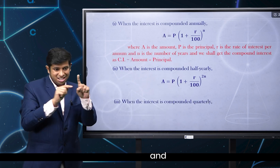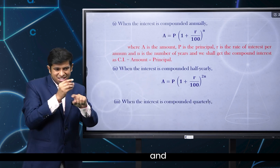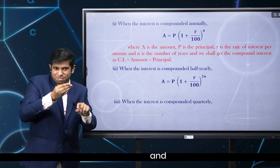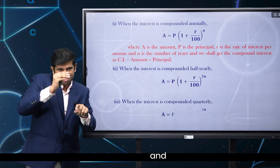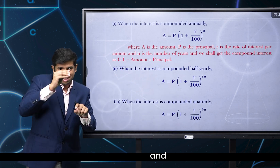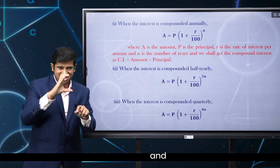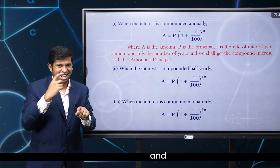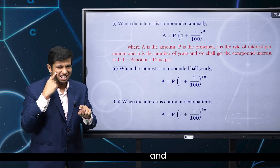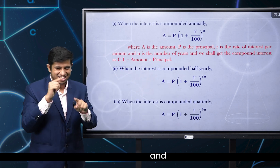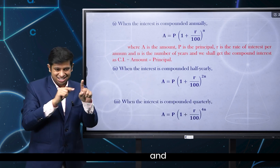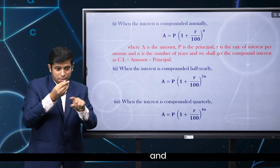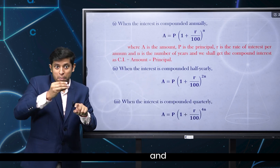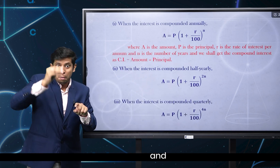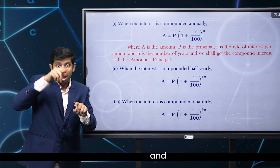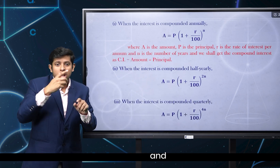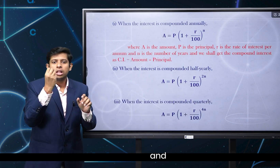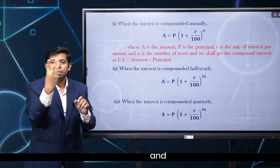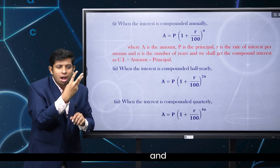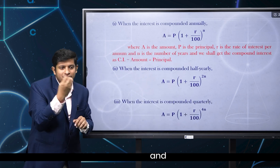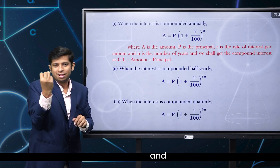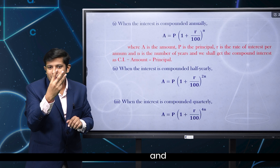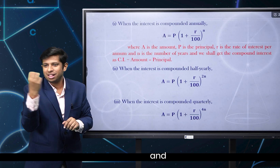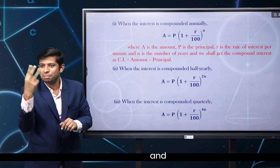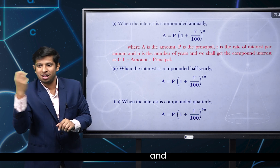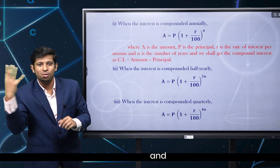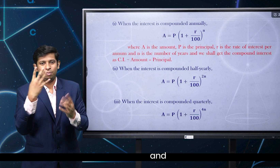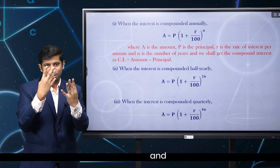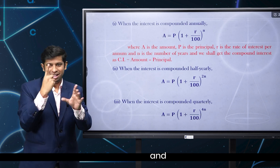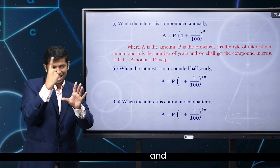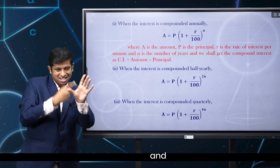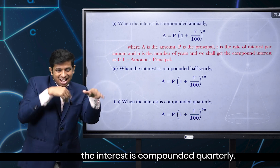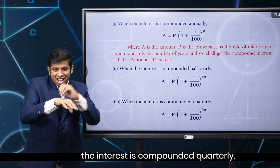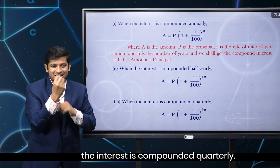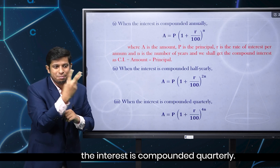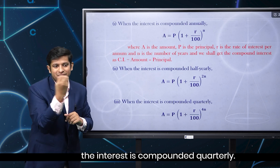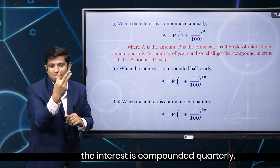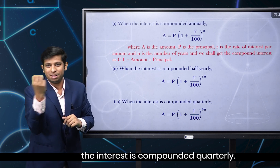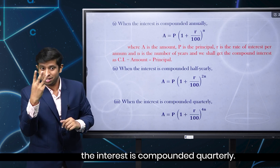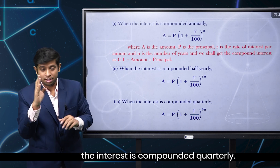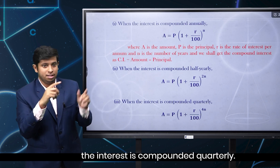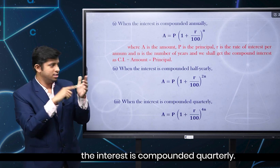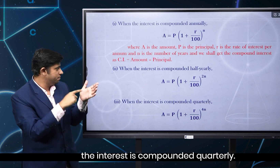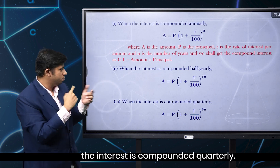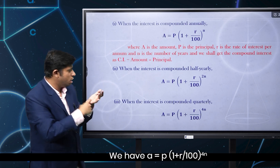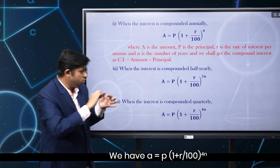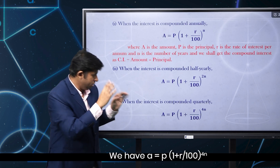When the interest is compounded quarterly, we have A equals to P of 1 plus R by 100 whole to the power of